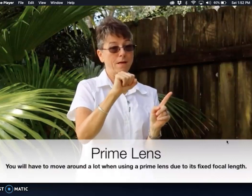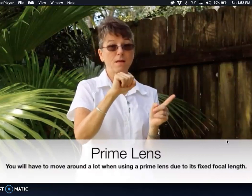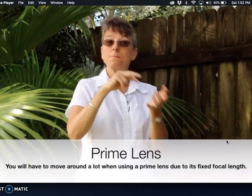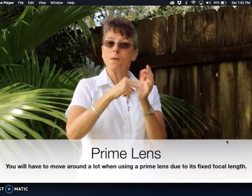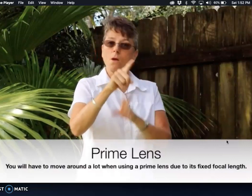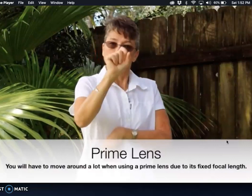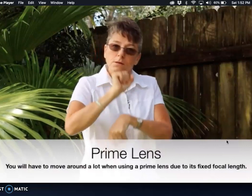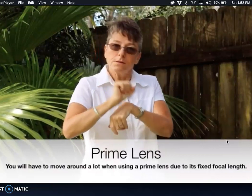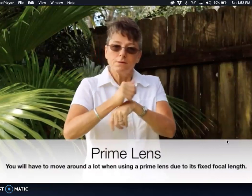again, the prime lens